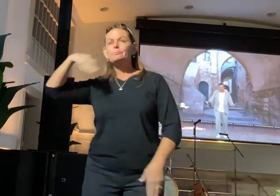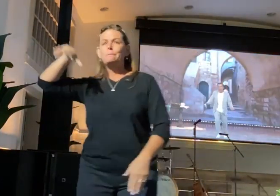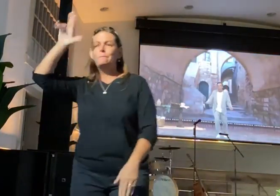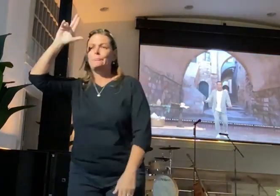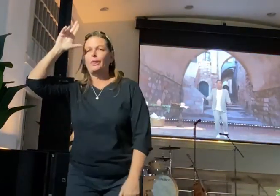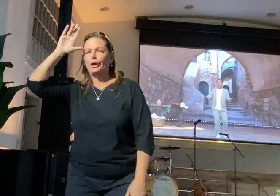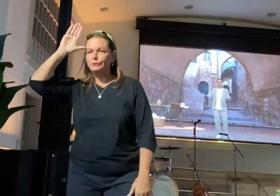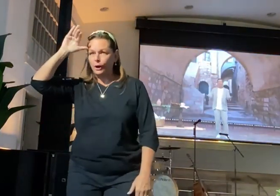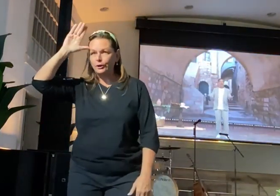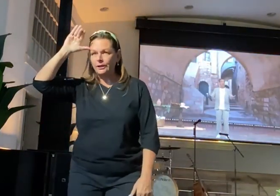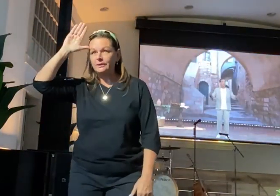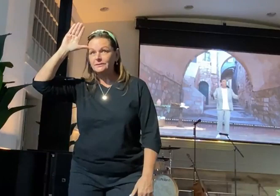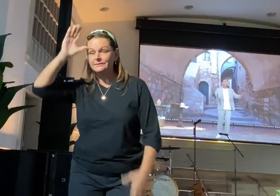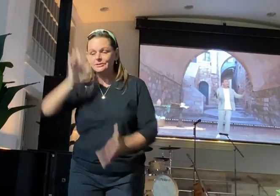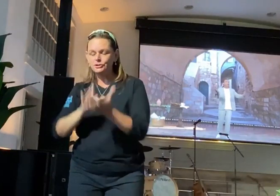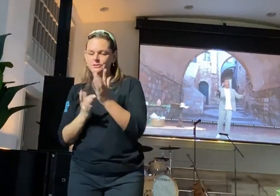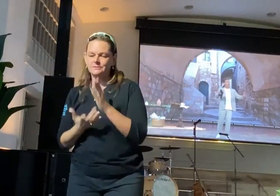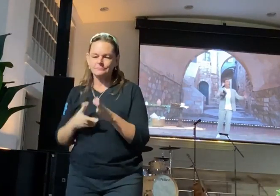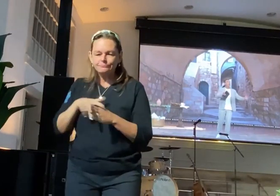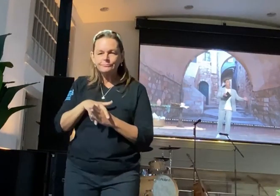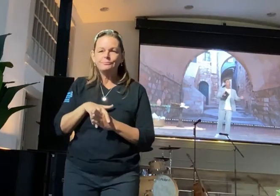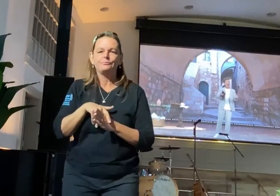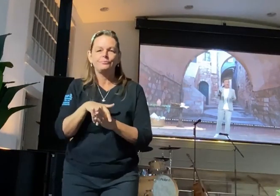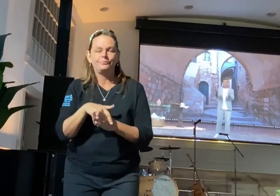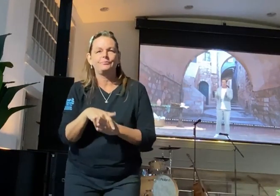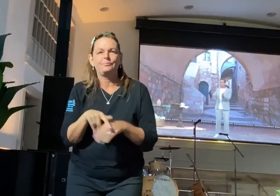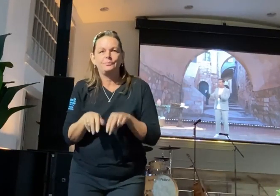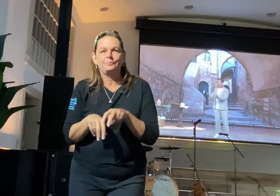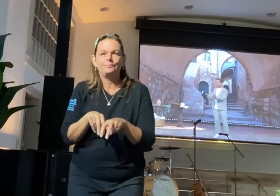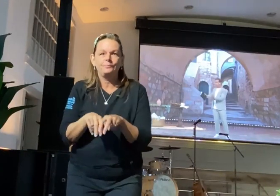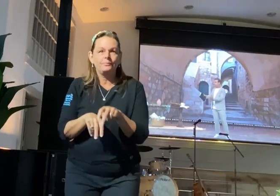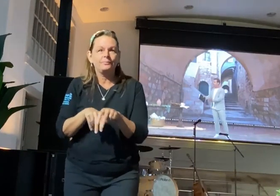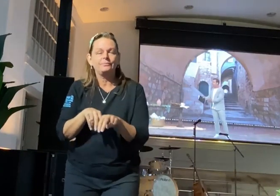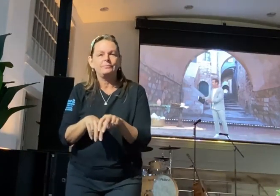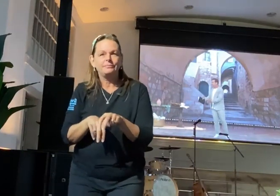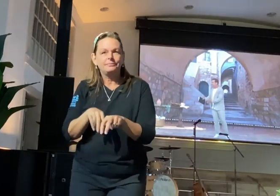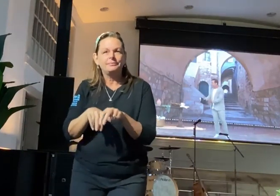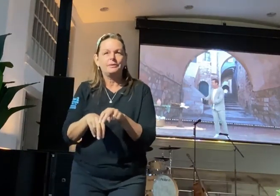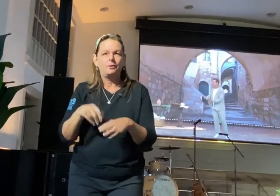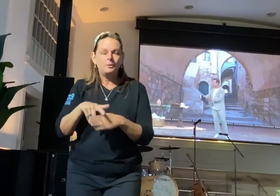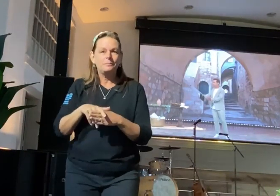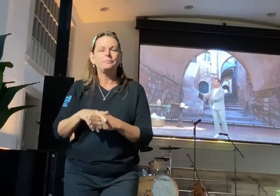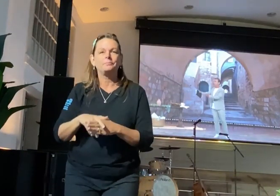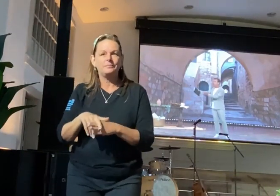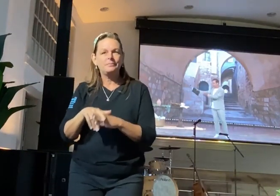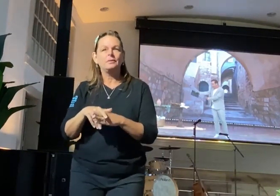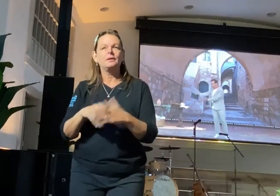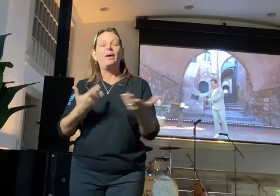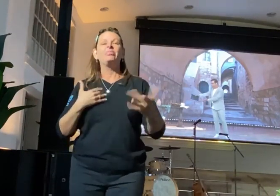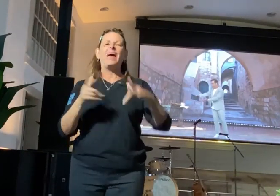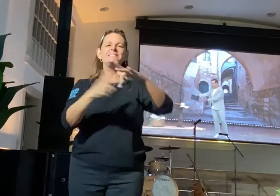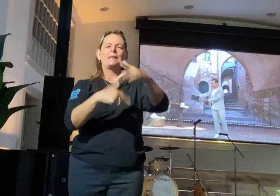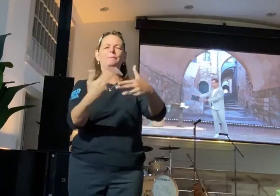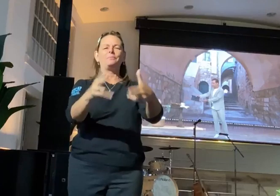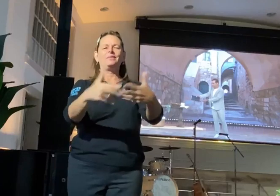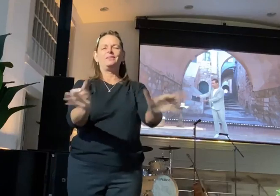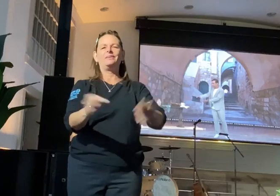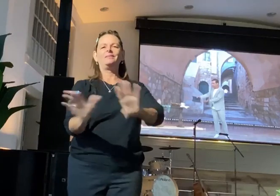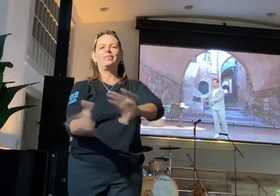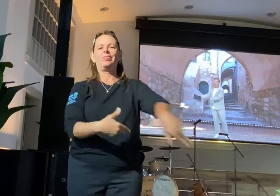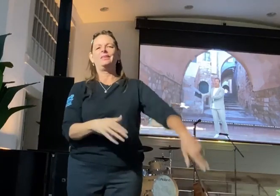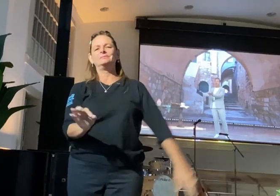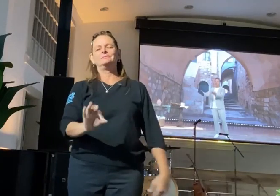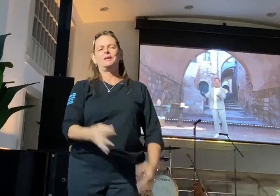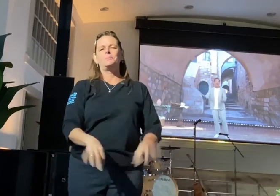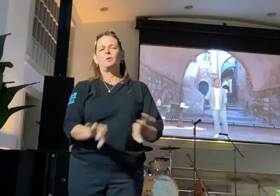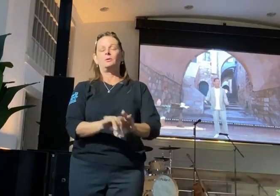lowly donkey. And many times we move past this part of the story to get on to the rest of the story of